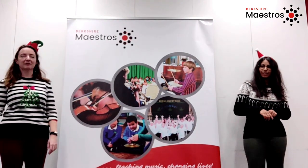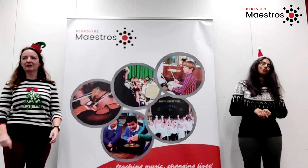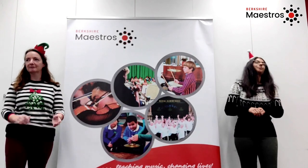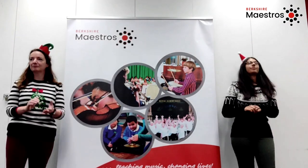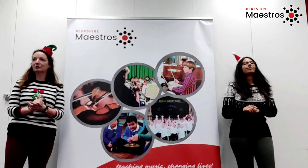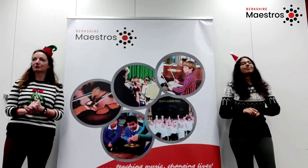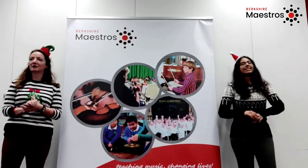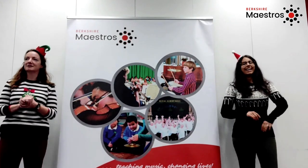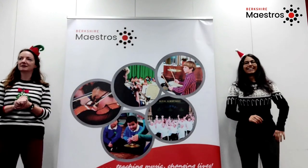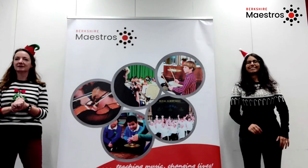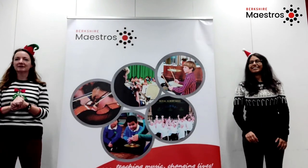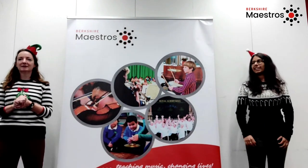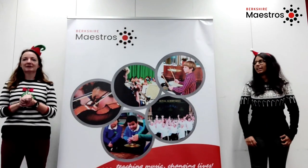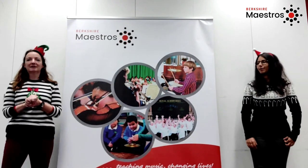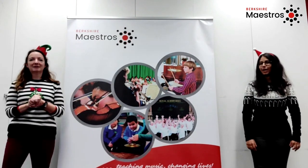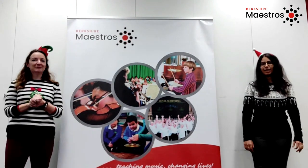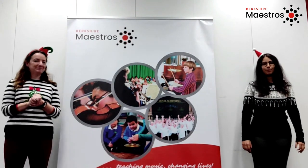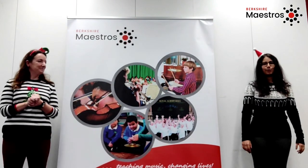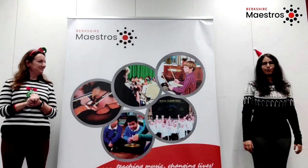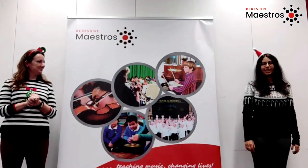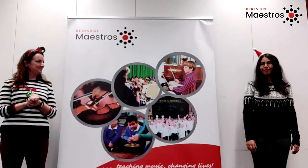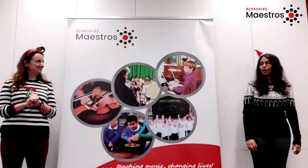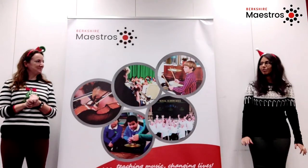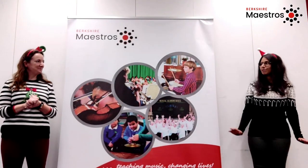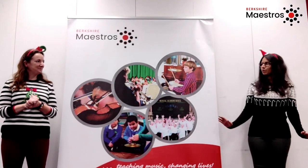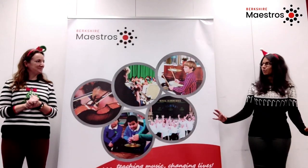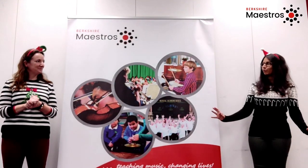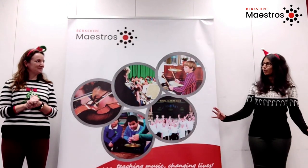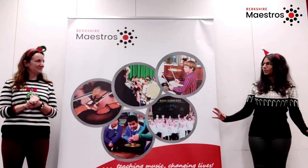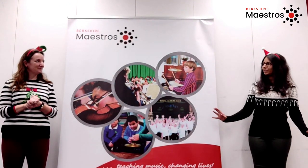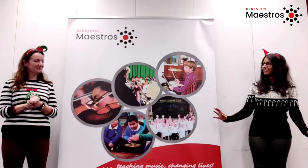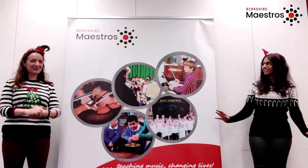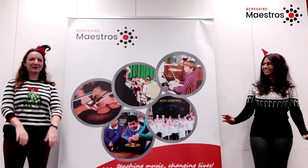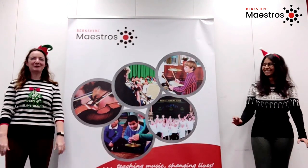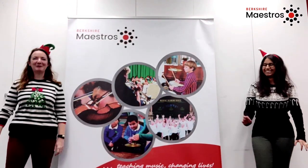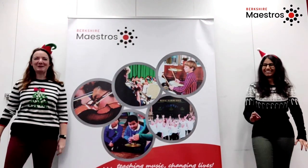Okay. All right. Excellent. Here we go. Let's put it all together, our Christmas performance. Are you ready?